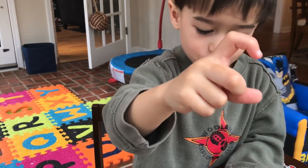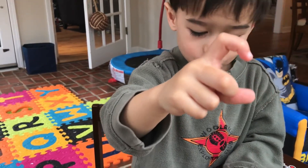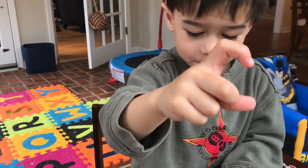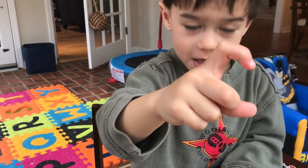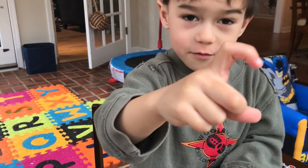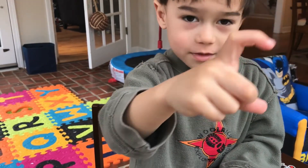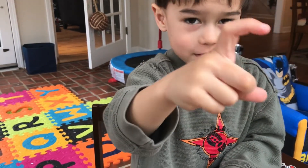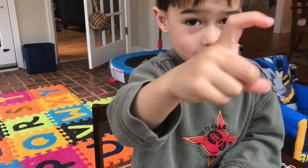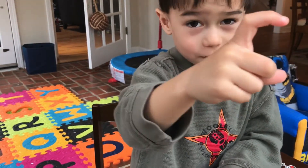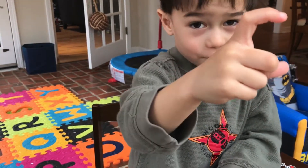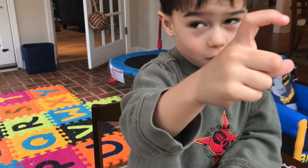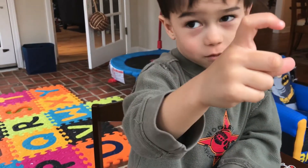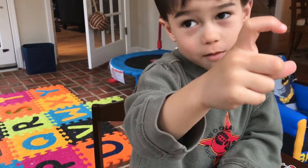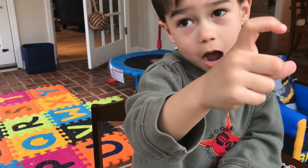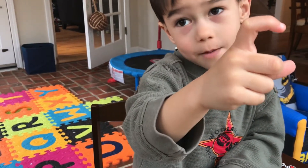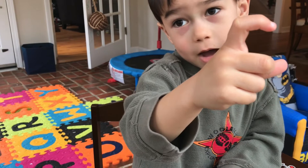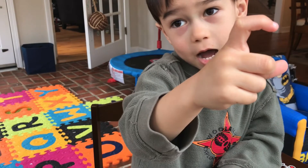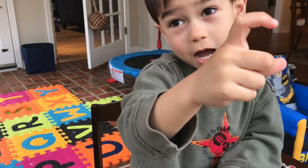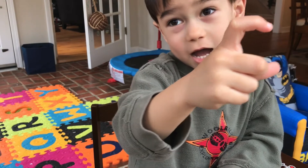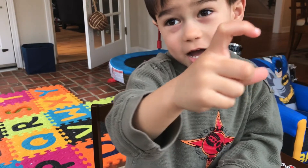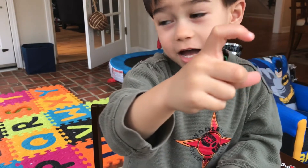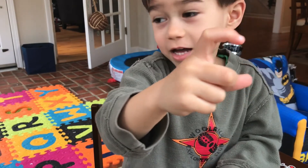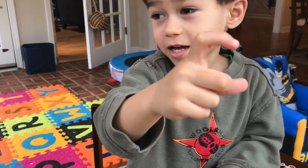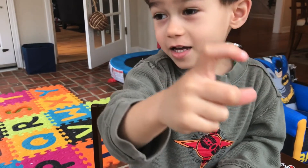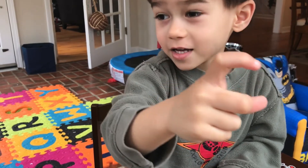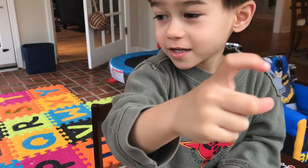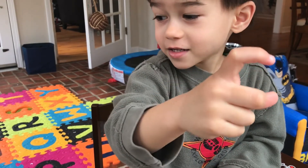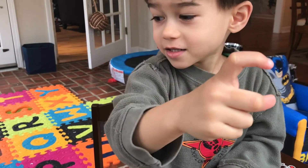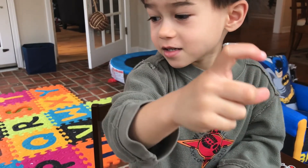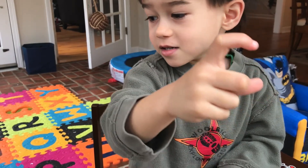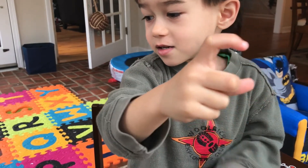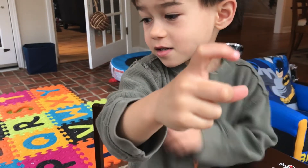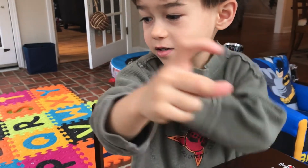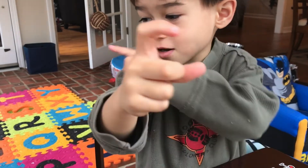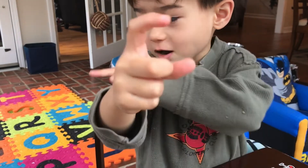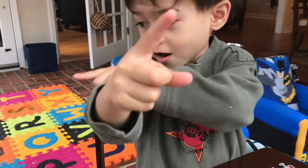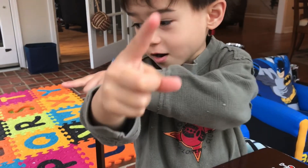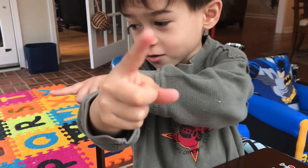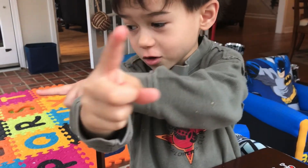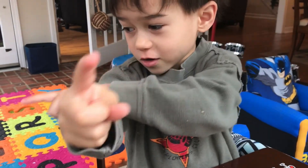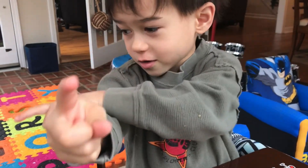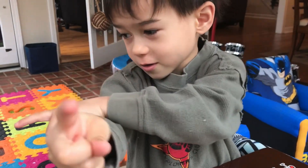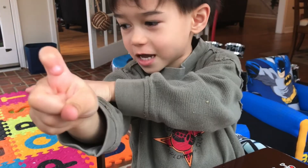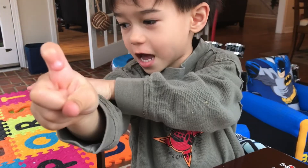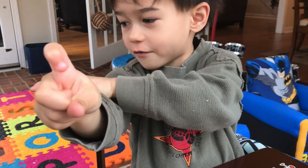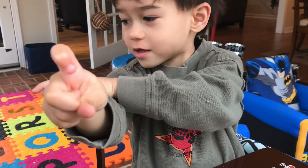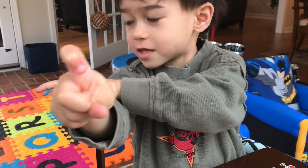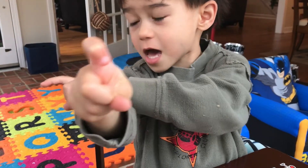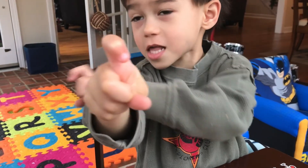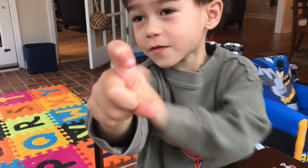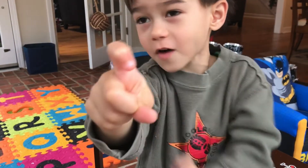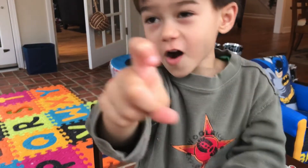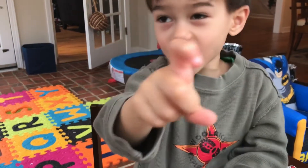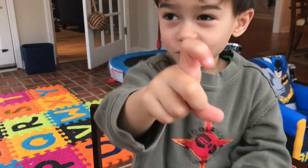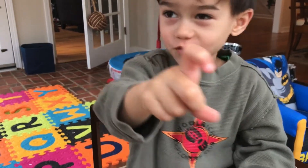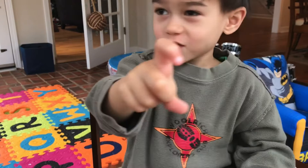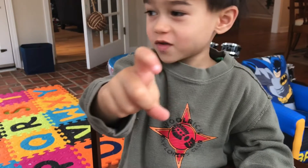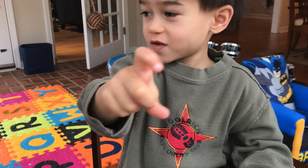play with xylophone, Mama? I know how to play xylophone. Look, I have a xylophone. You have a xylophone